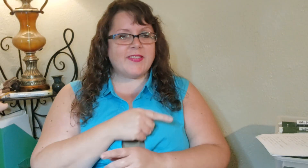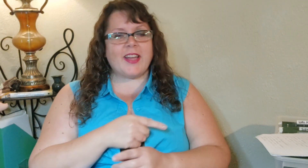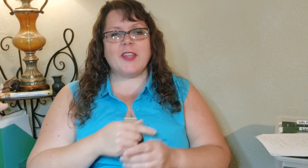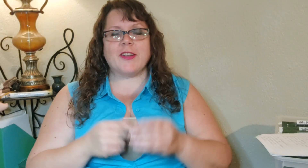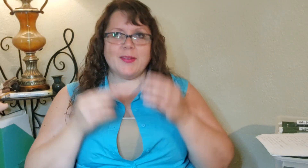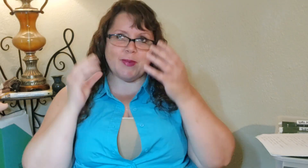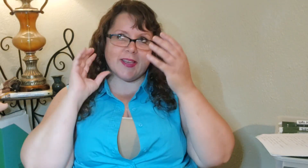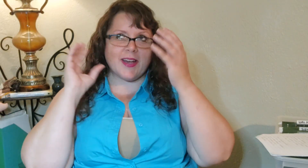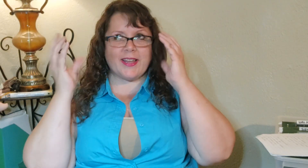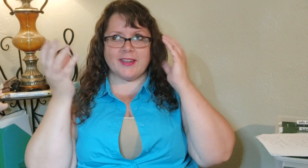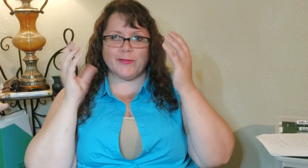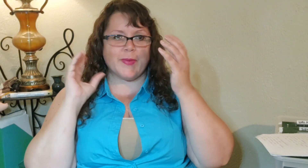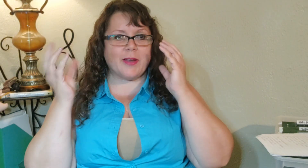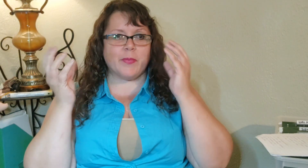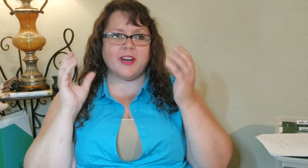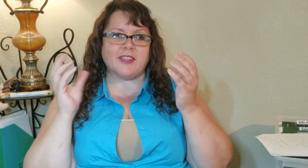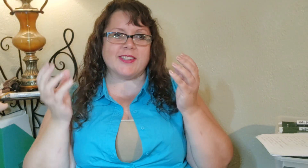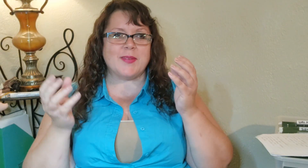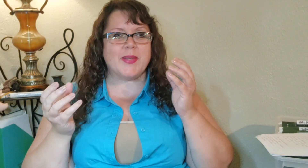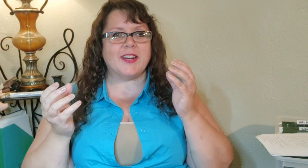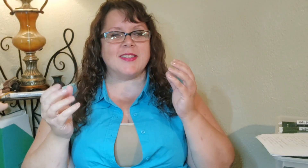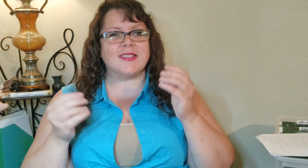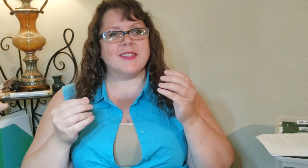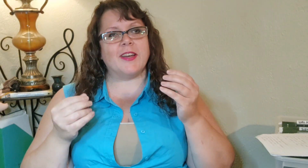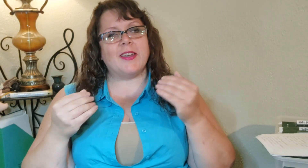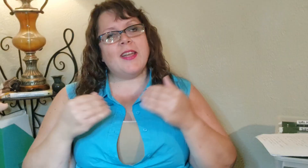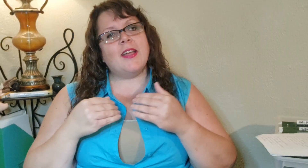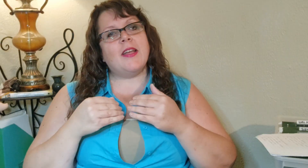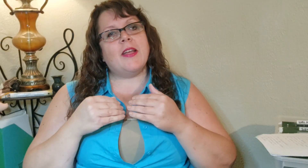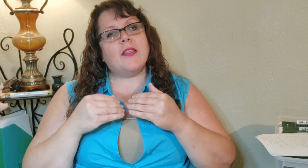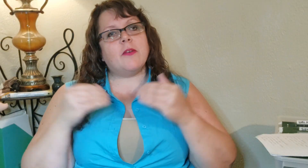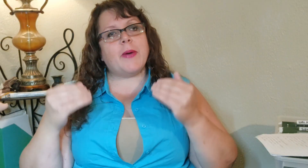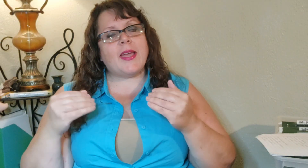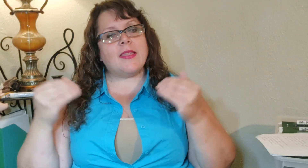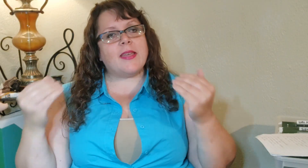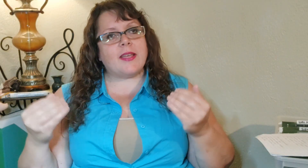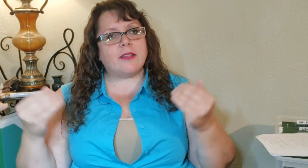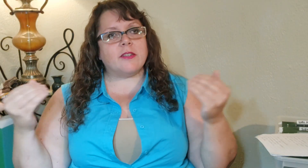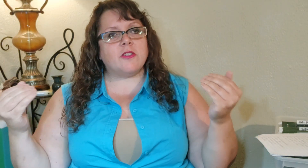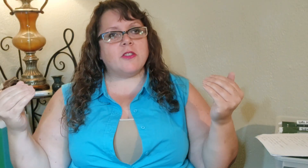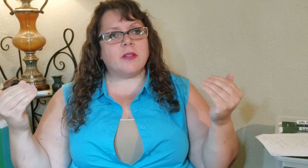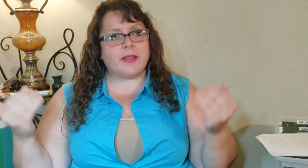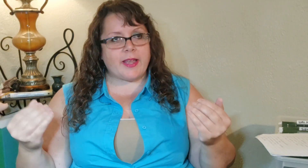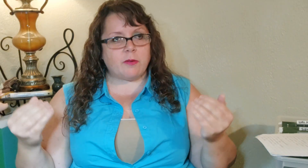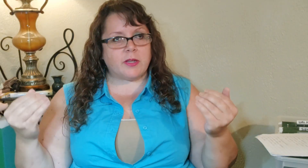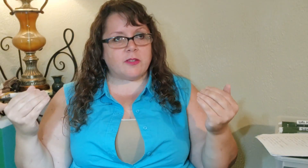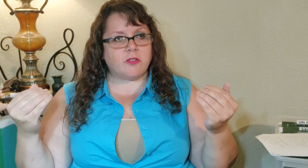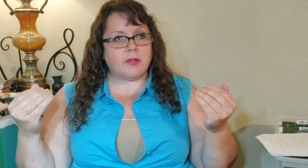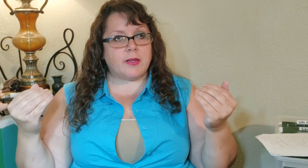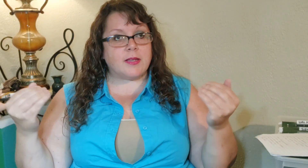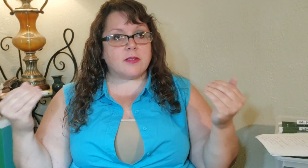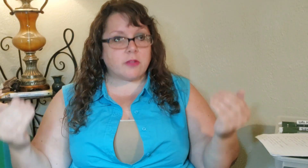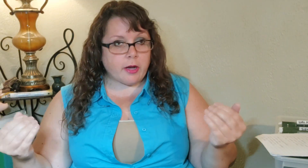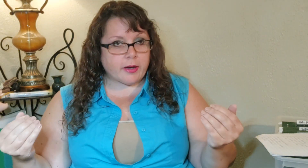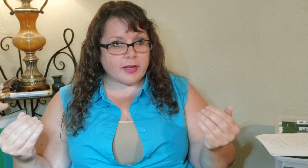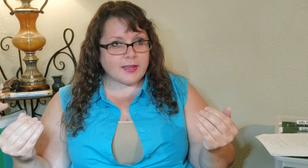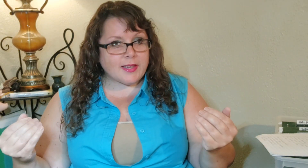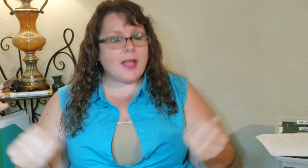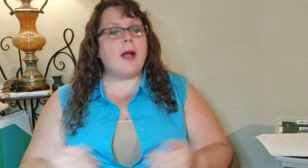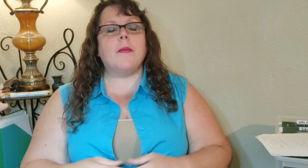I know it could be kind of mind-boggling because it's not the way the English language is taught,